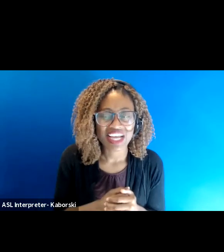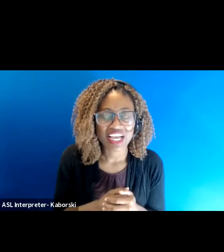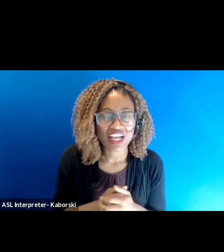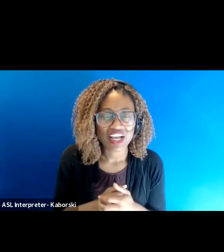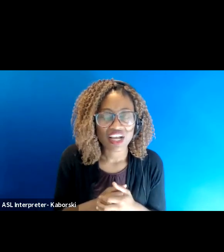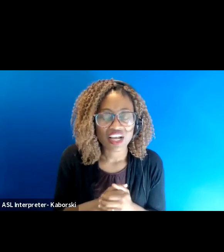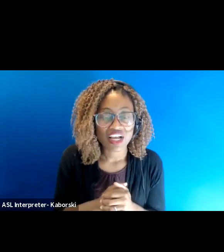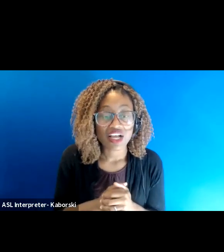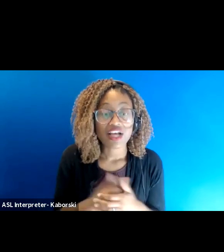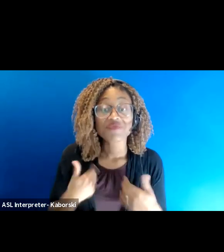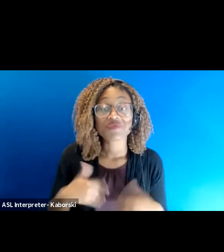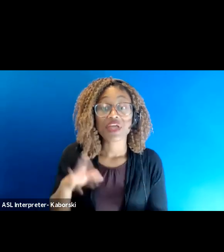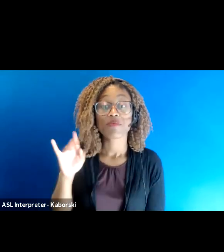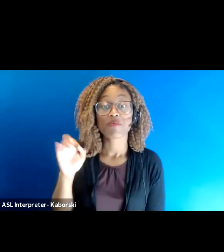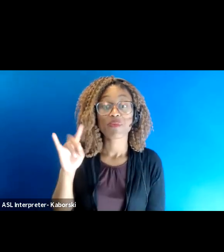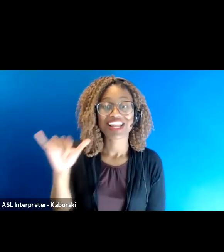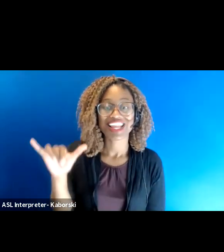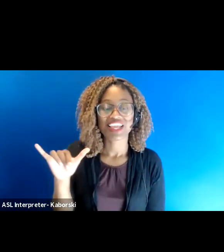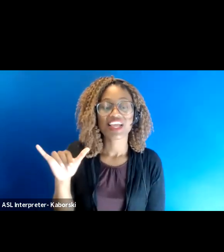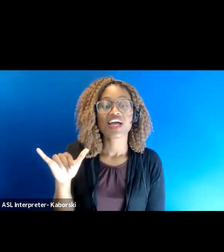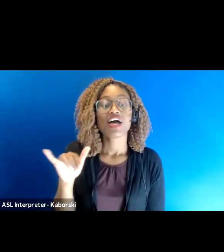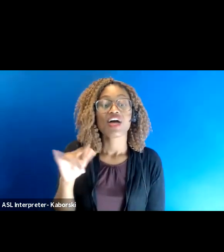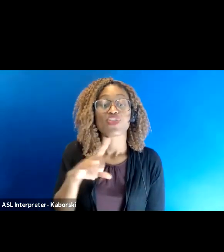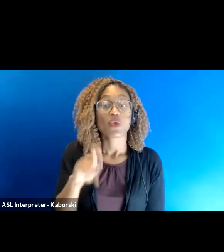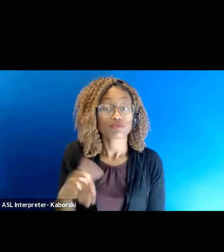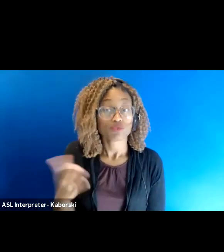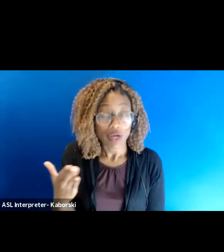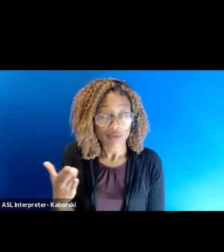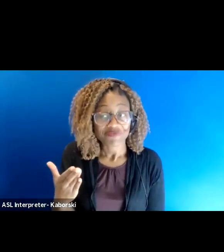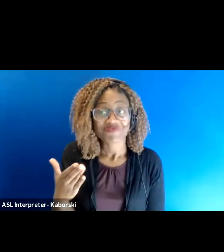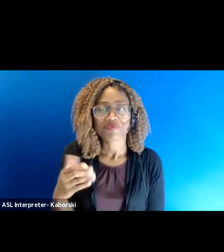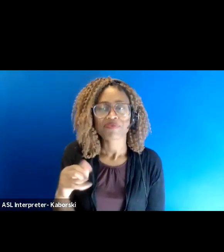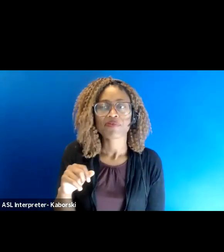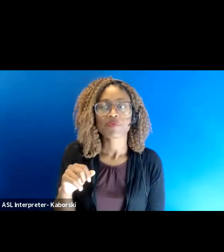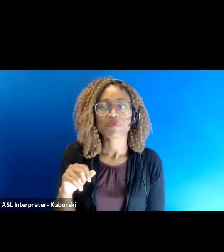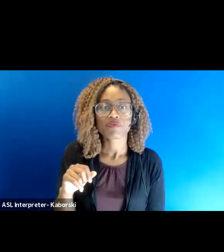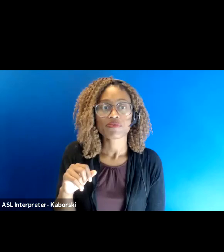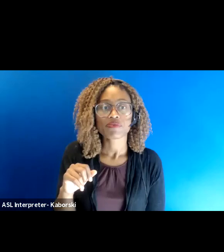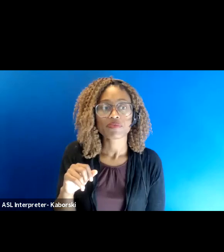This is Brittany. The question was, are there any